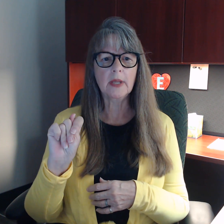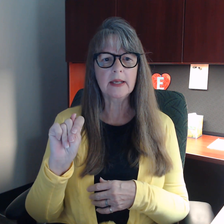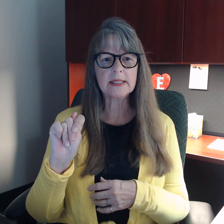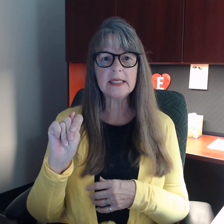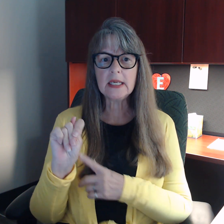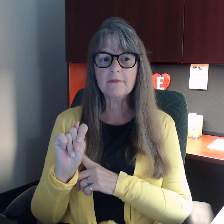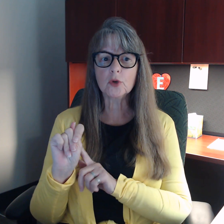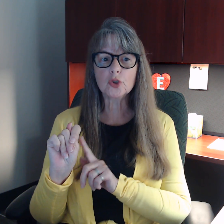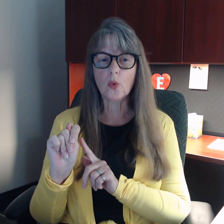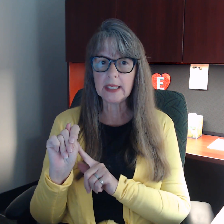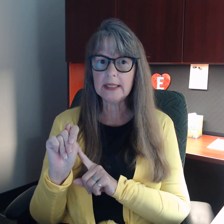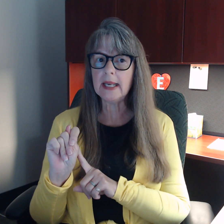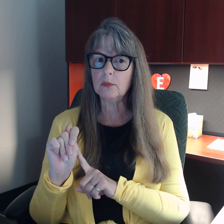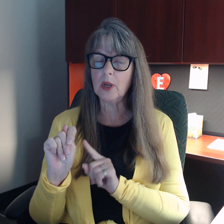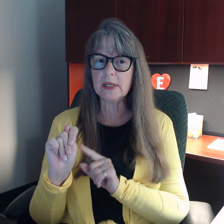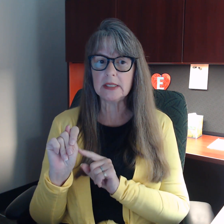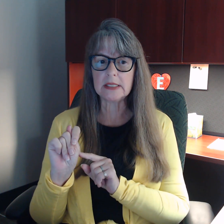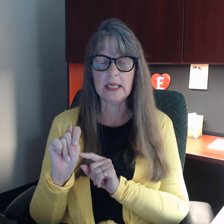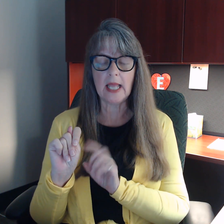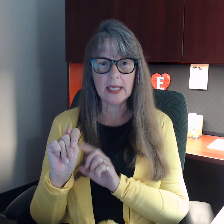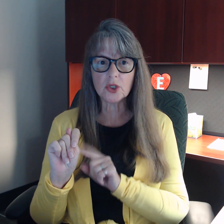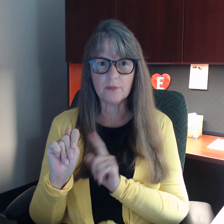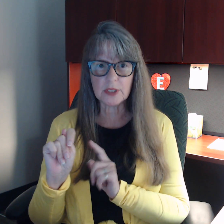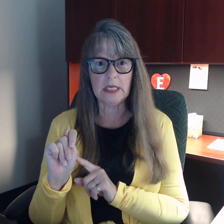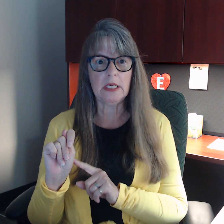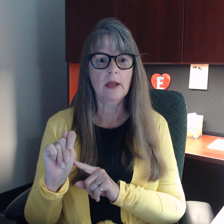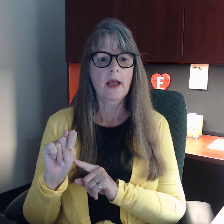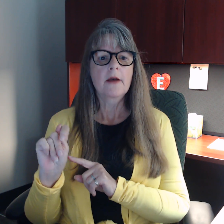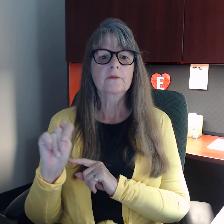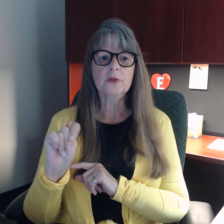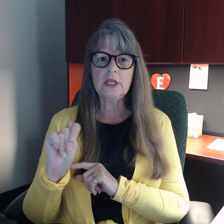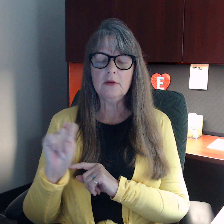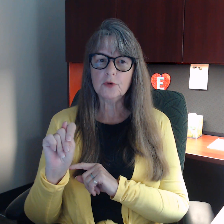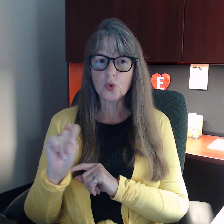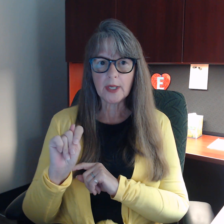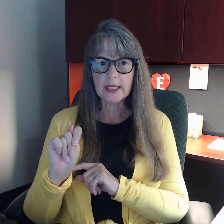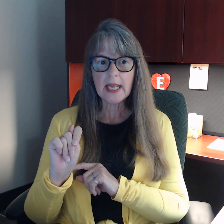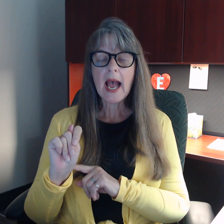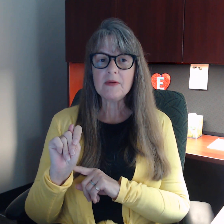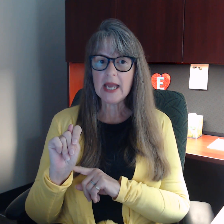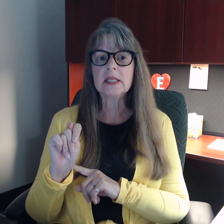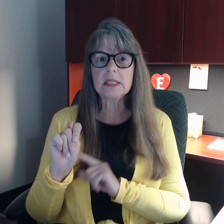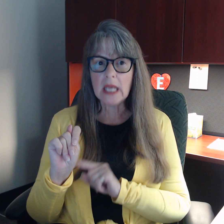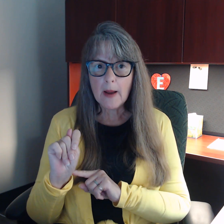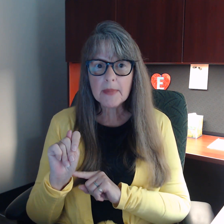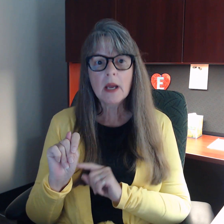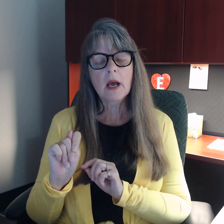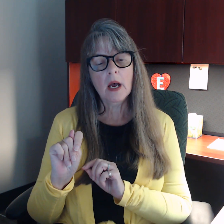it's a T for toilet, and we already did this in the handshake for T for toilet. I've had some